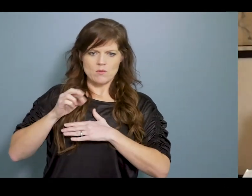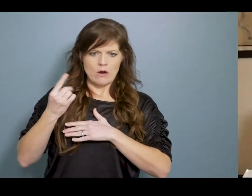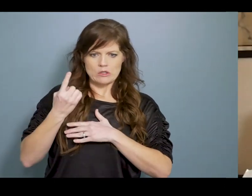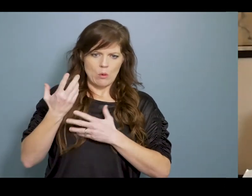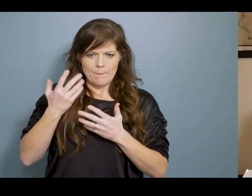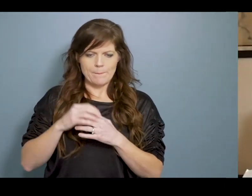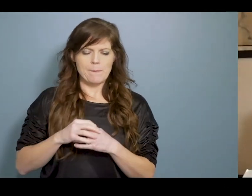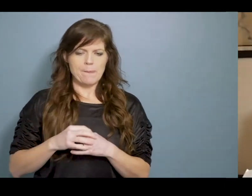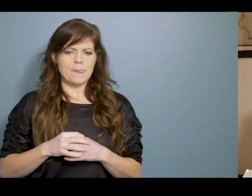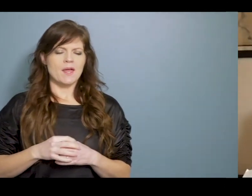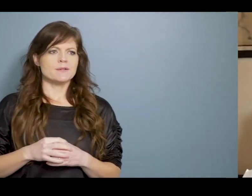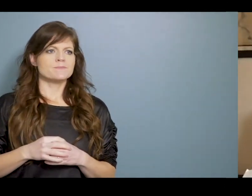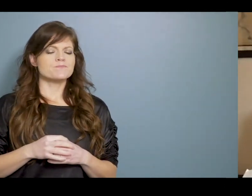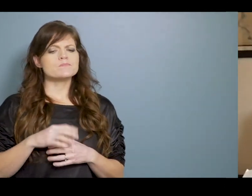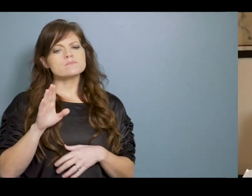more COVID related.